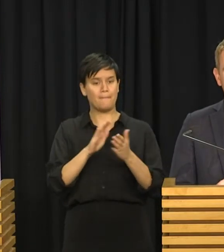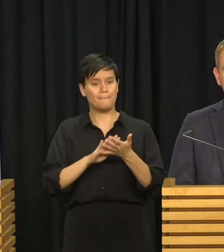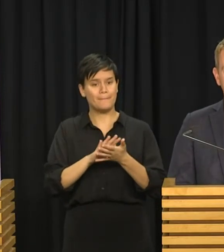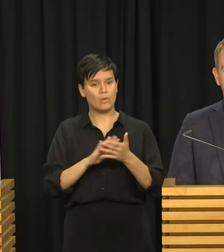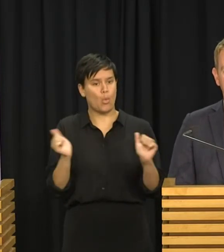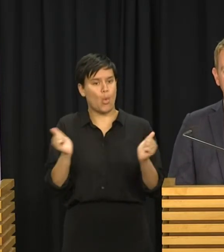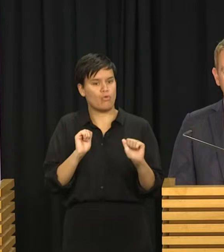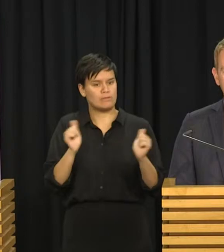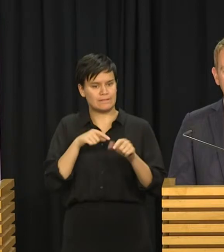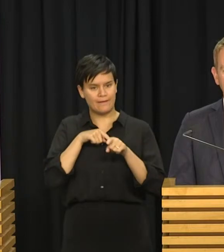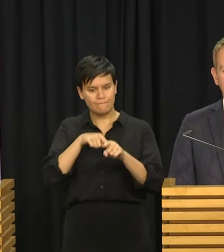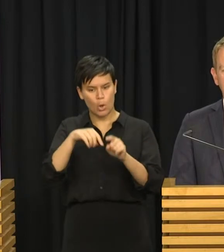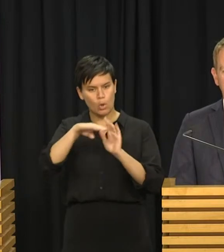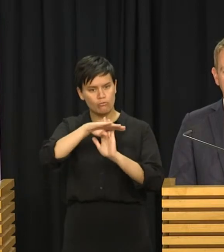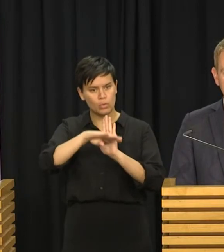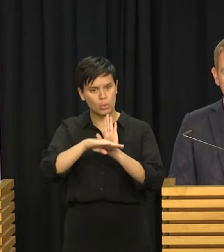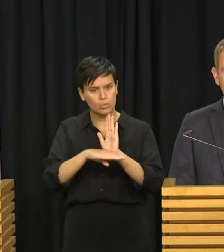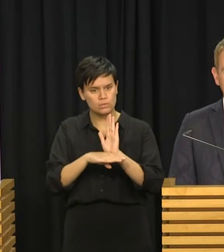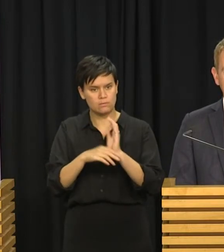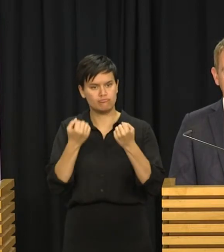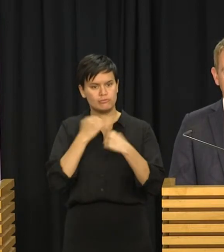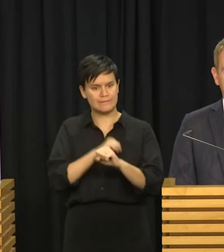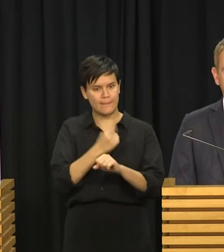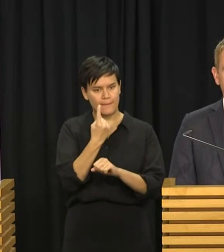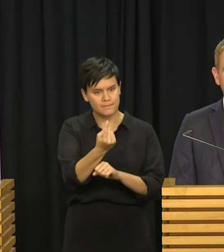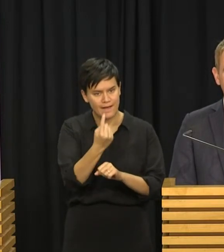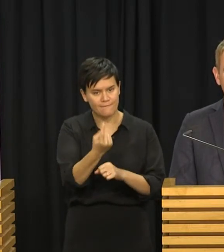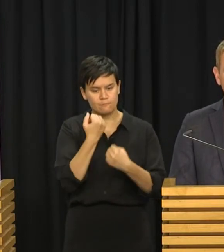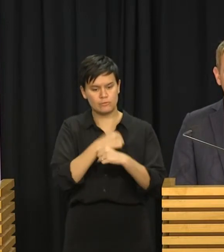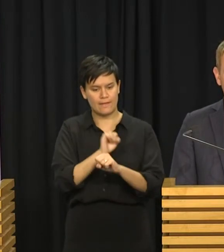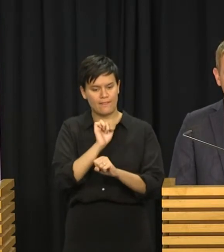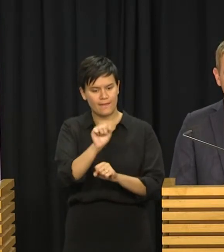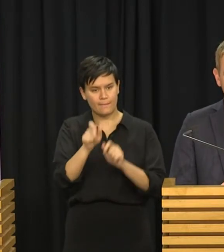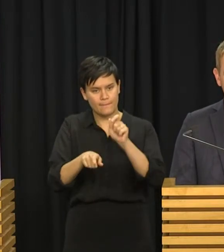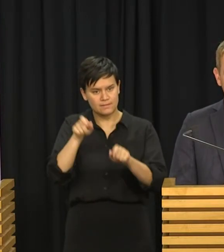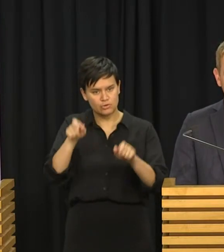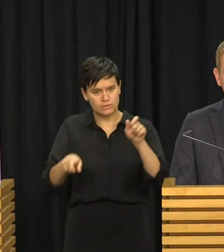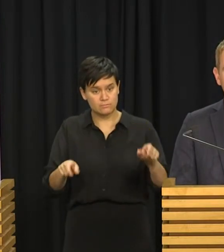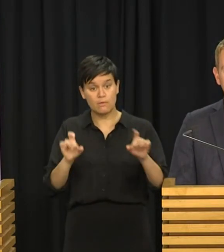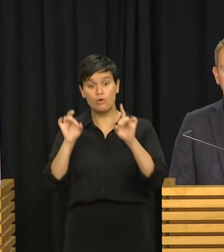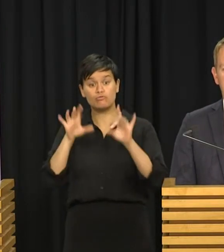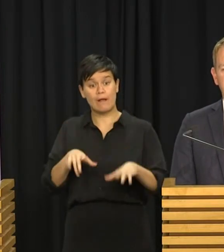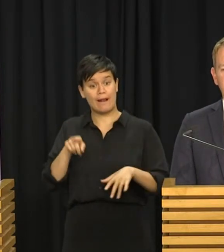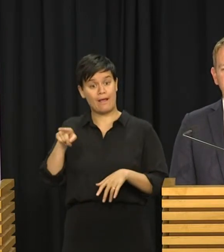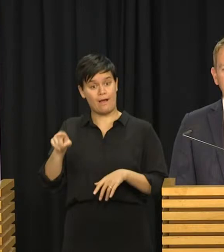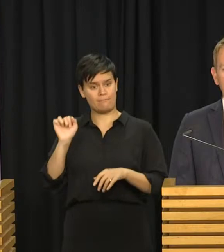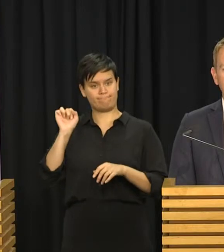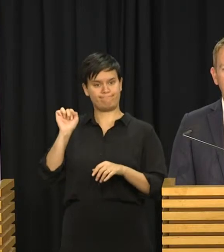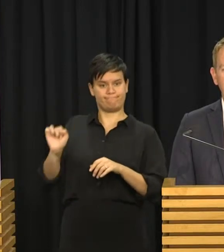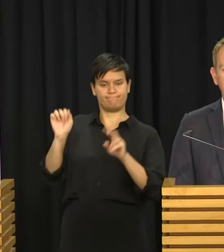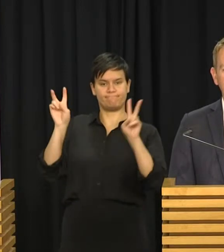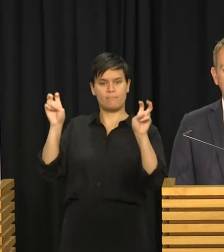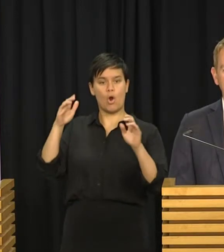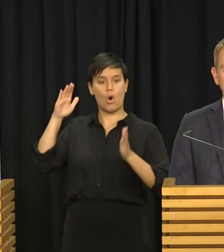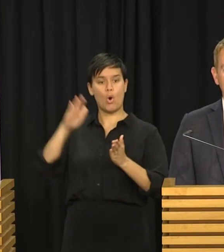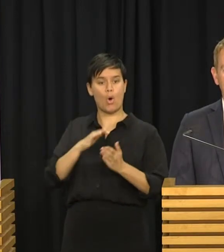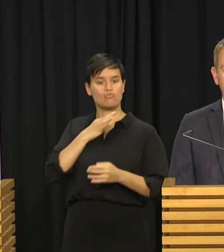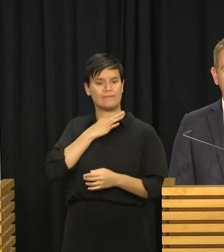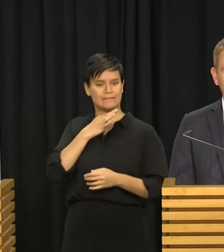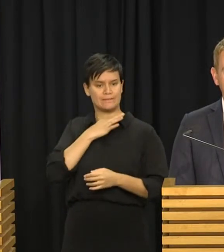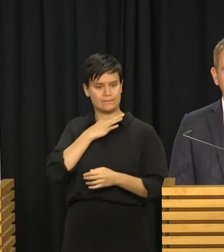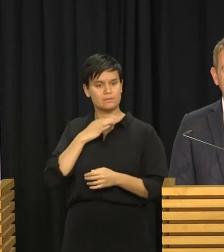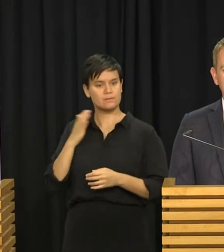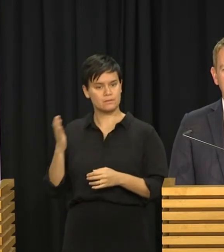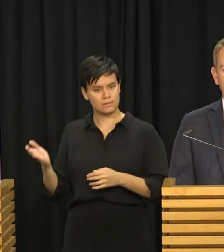themselves and protecting their passengers. Australia is deemed to be a low risk route. We do work with Air New Zealand